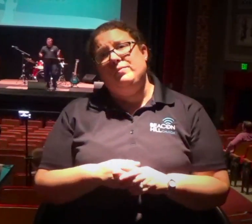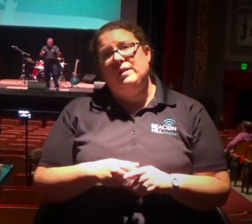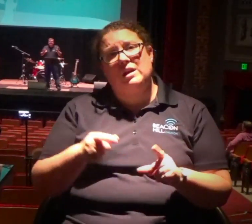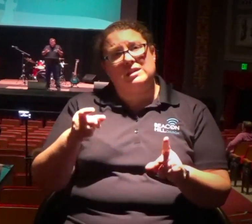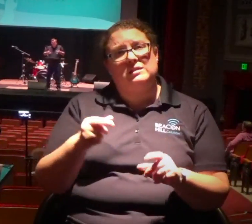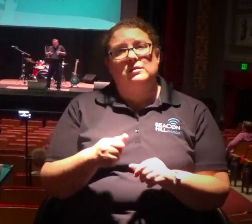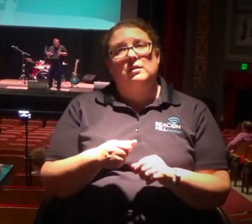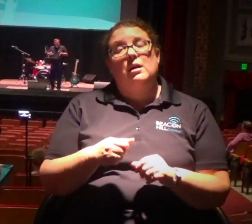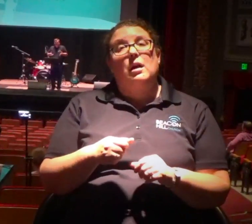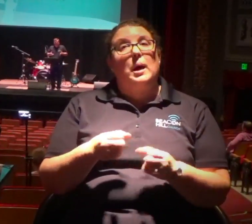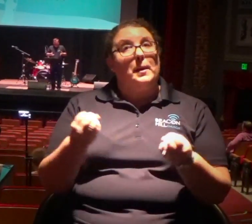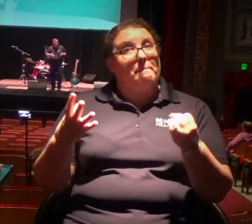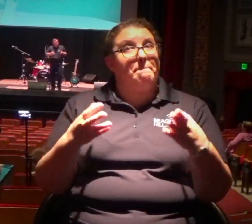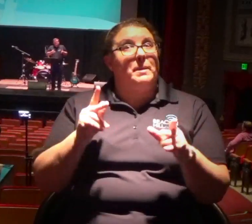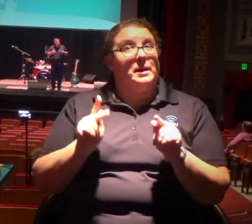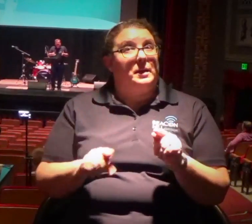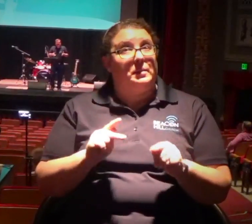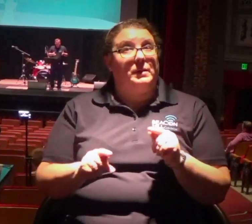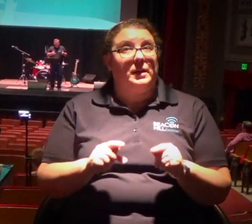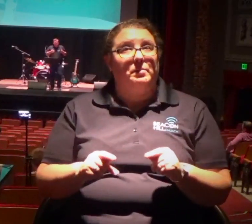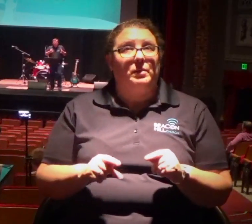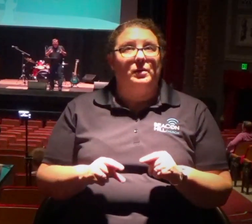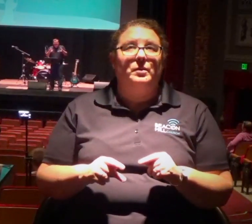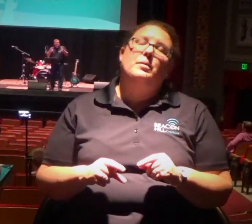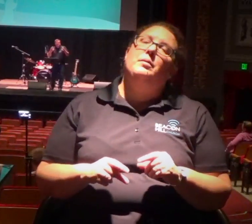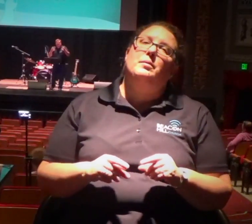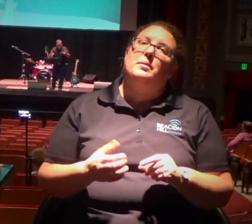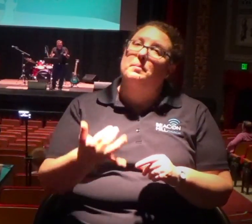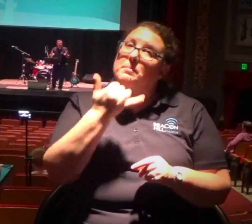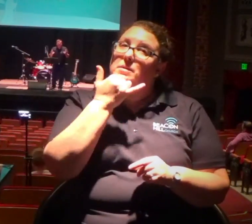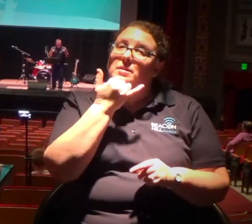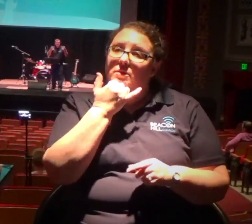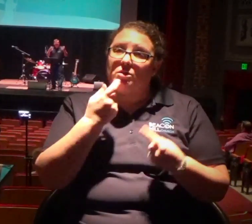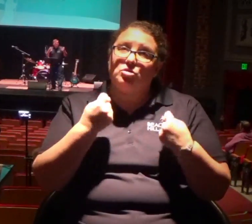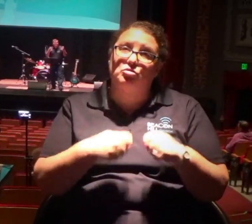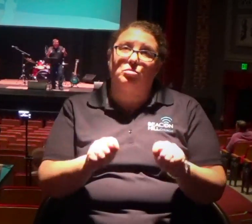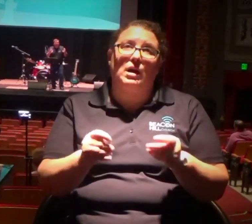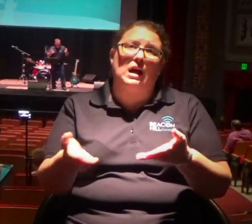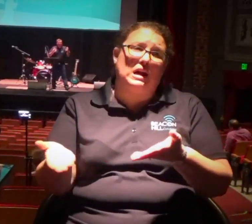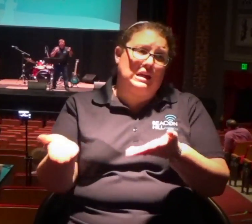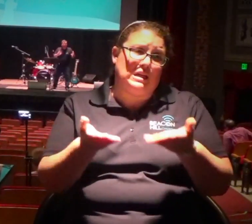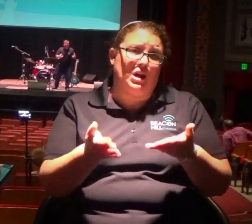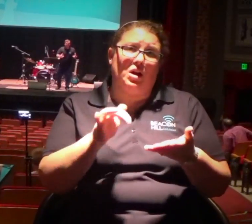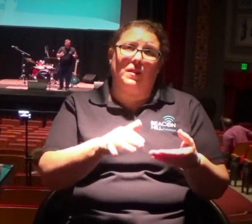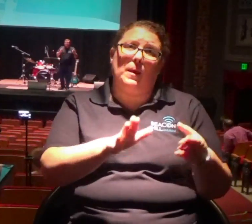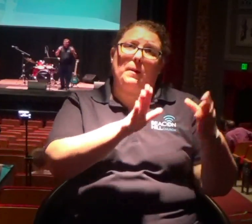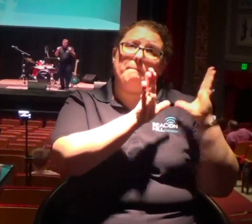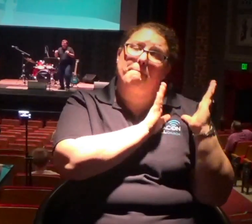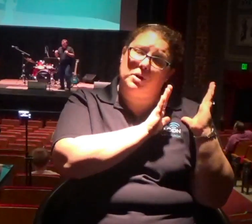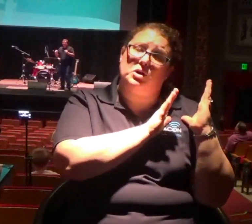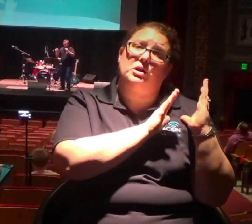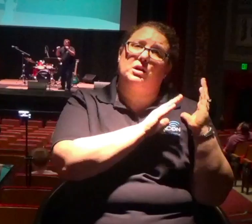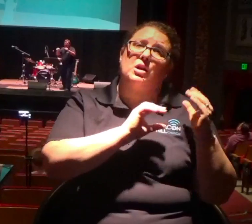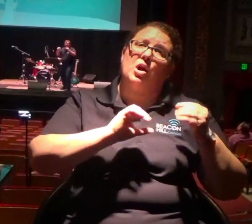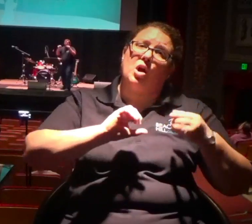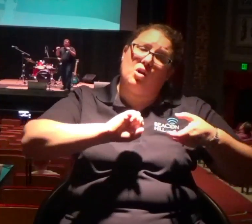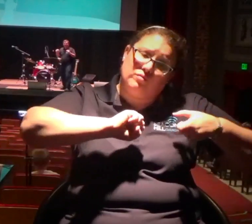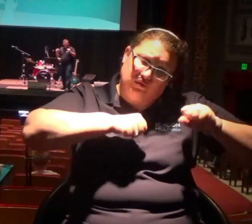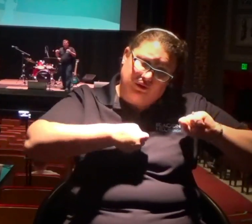yet, many people, they mistakenly try to carry that burden of grief. They mistakenly try to carry